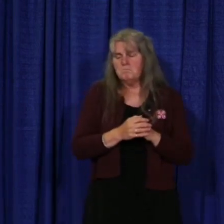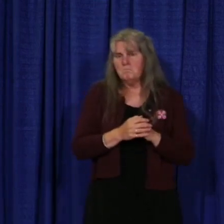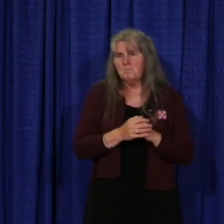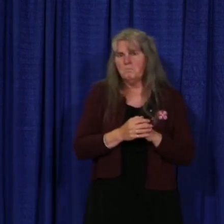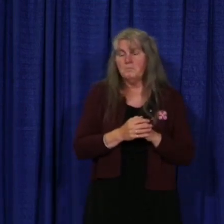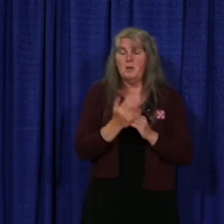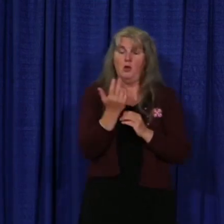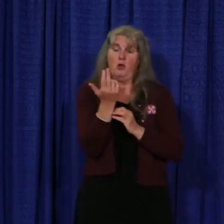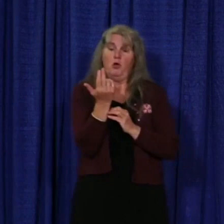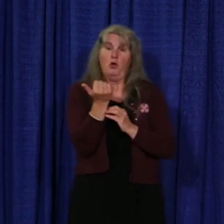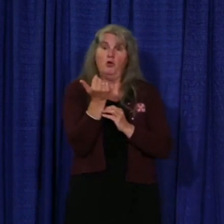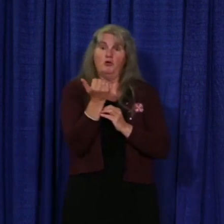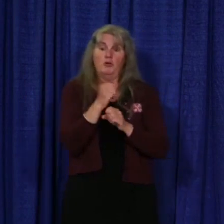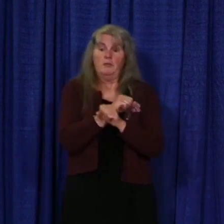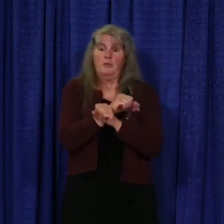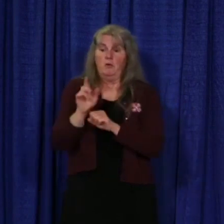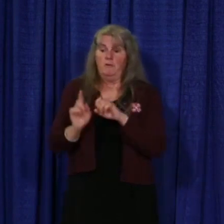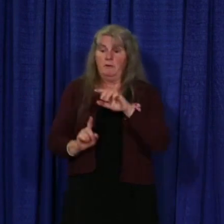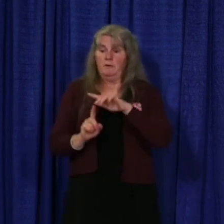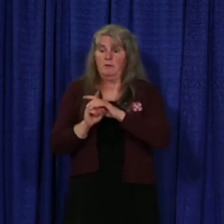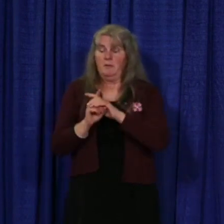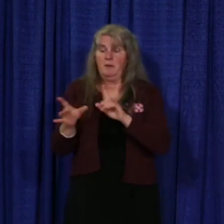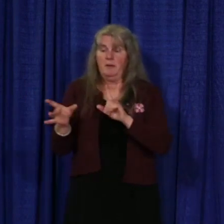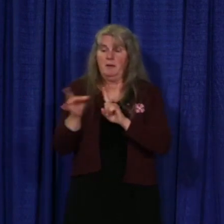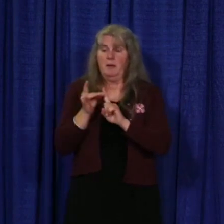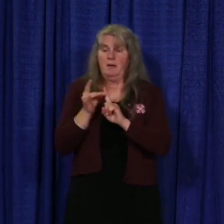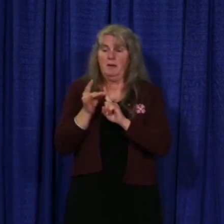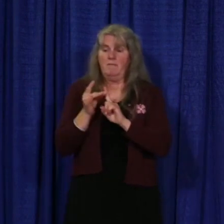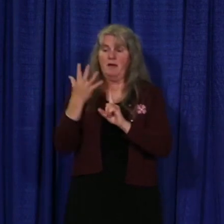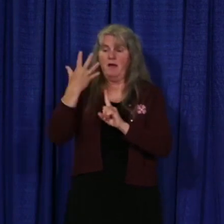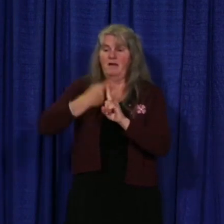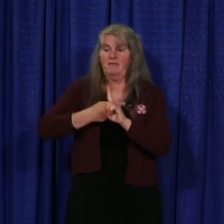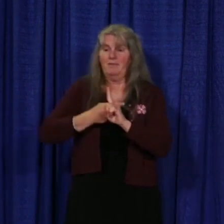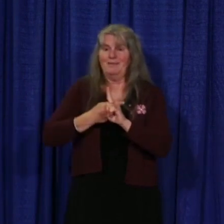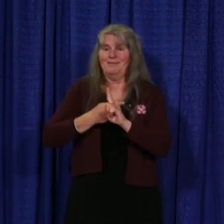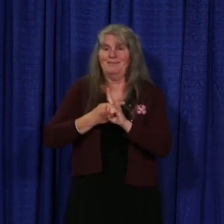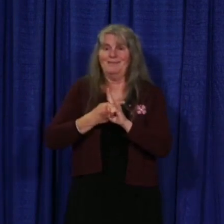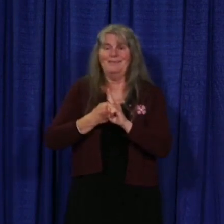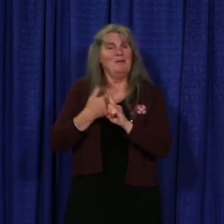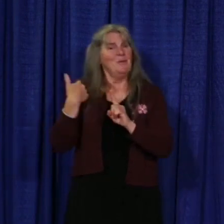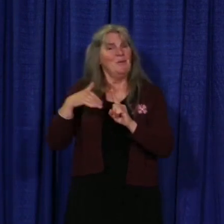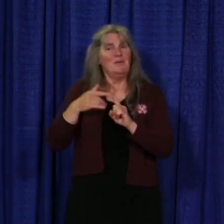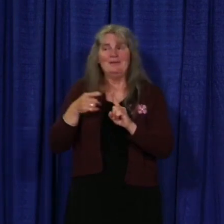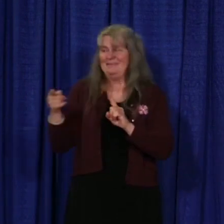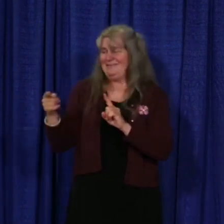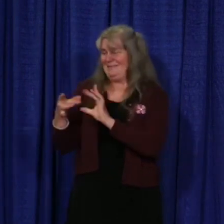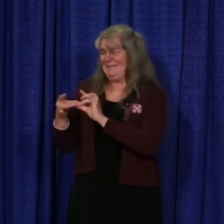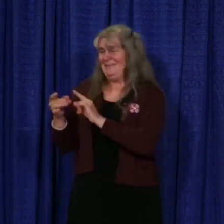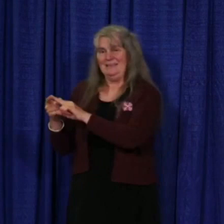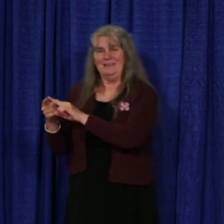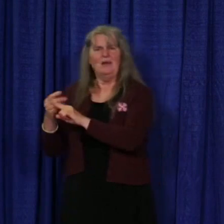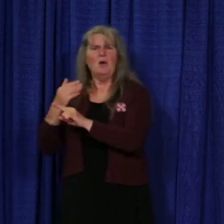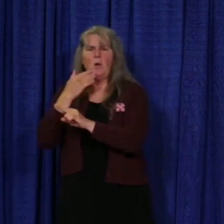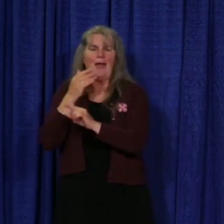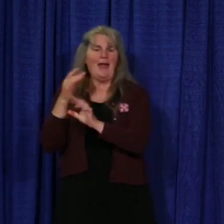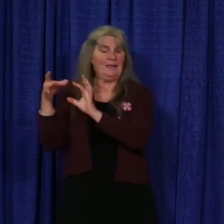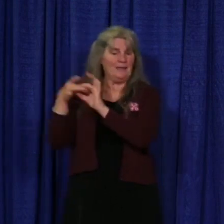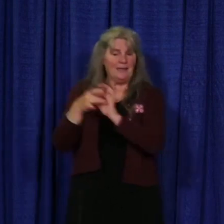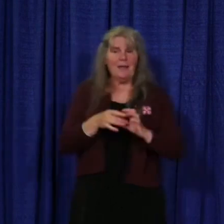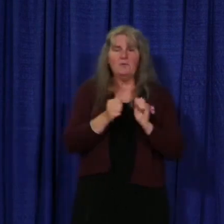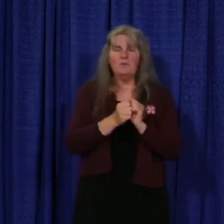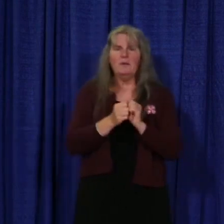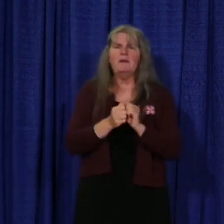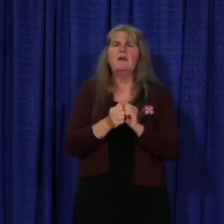13 cases in the last 5 months, again, as the Premier mentioned, are all related to the Yukoners